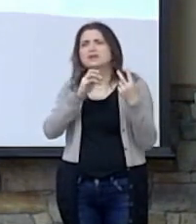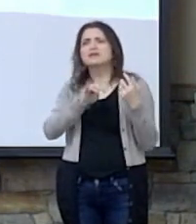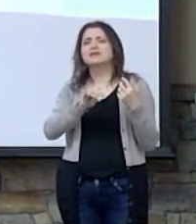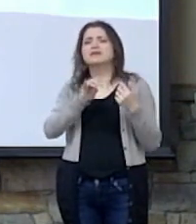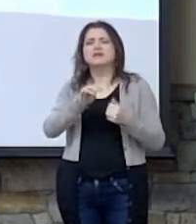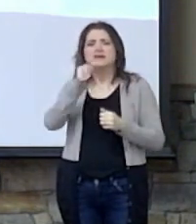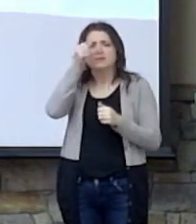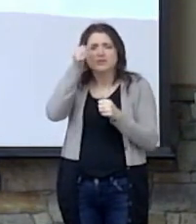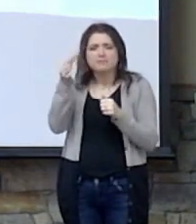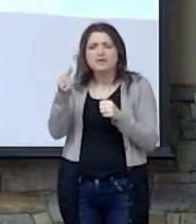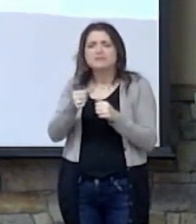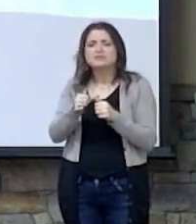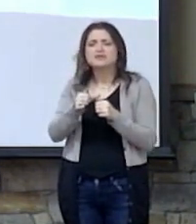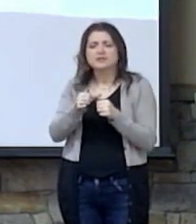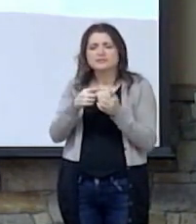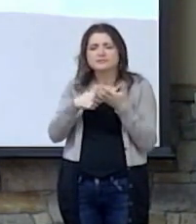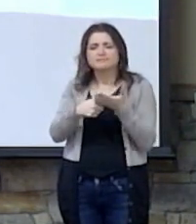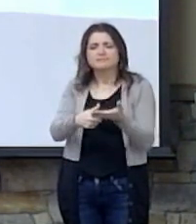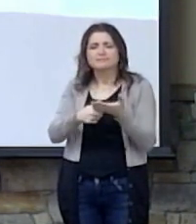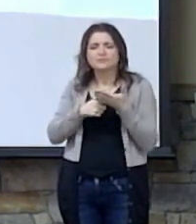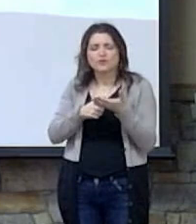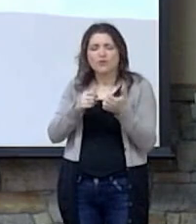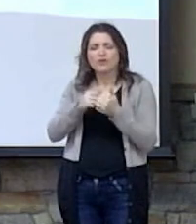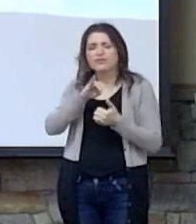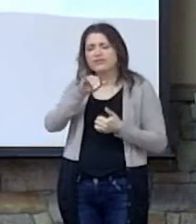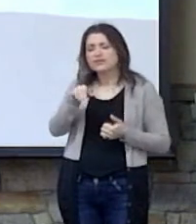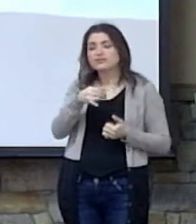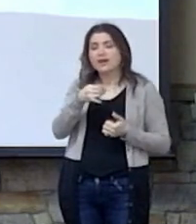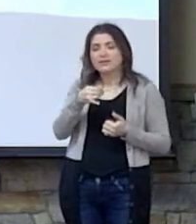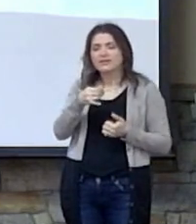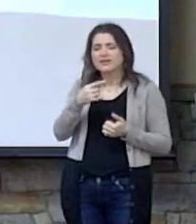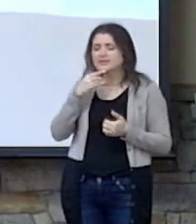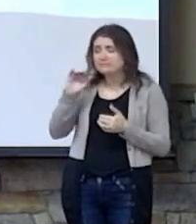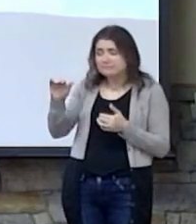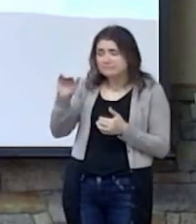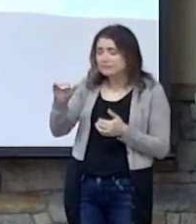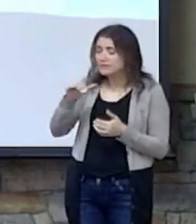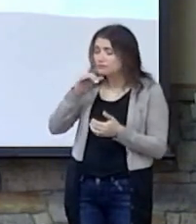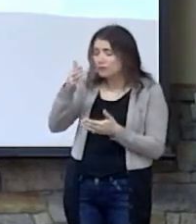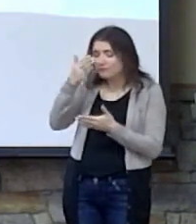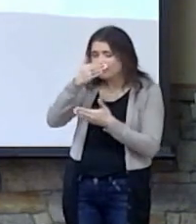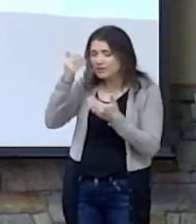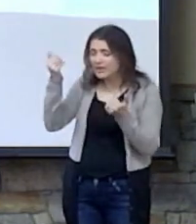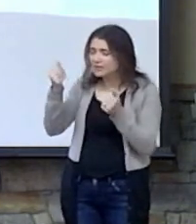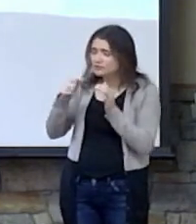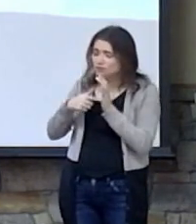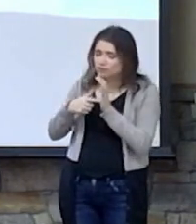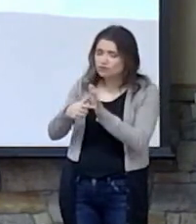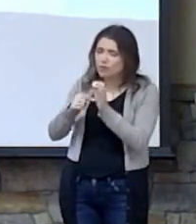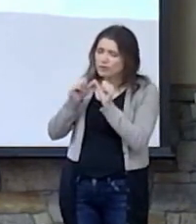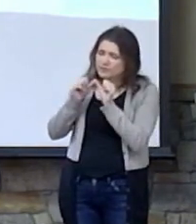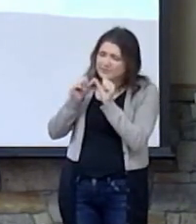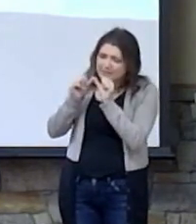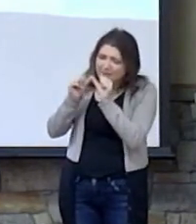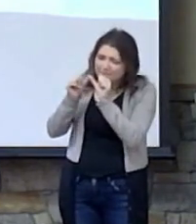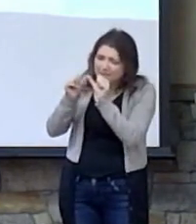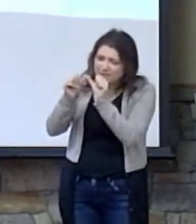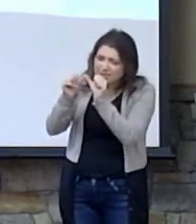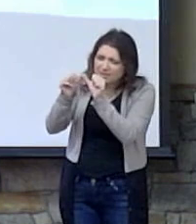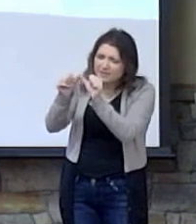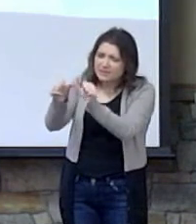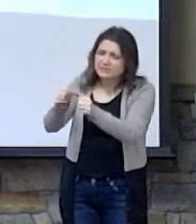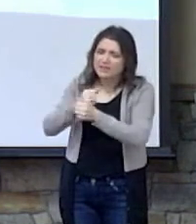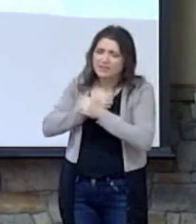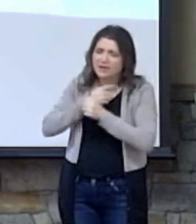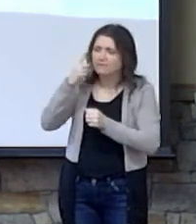that conversation with Jonathan, where Jonathan says, don't forget to show your steadfast love